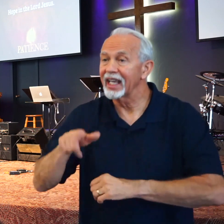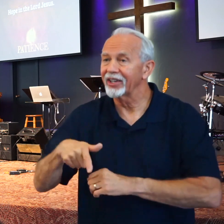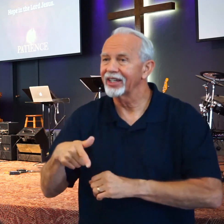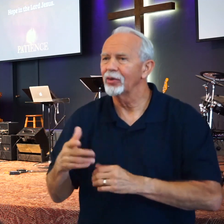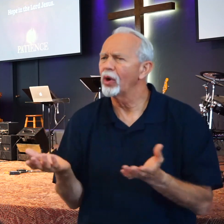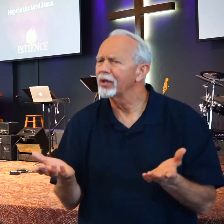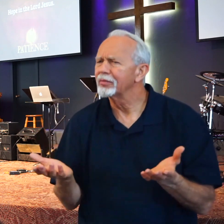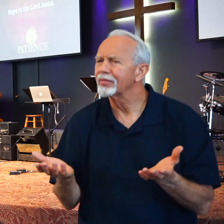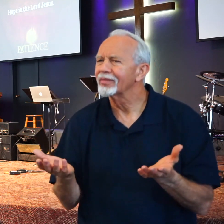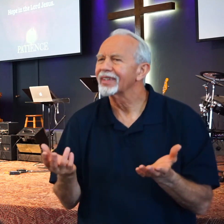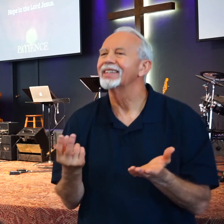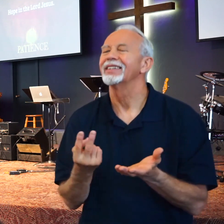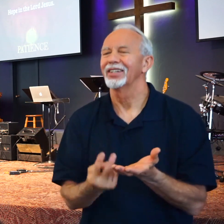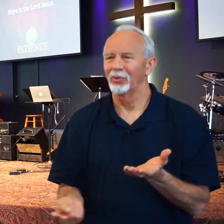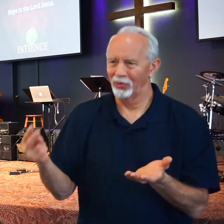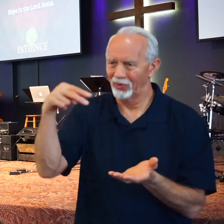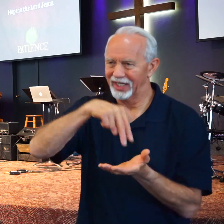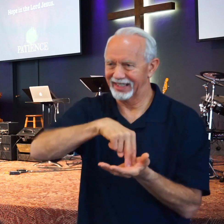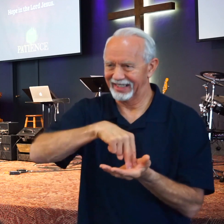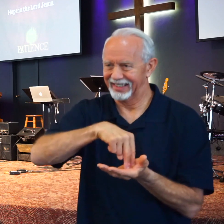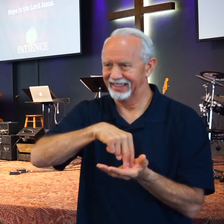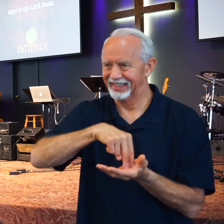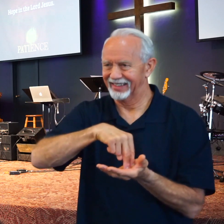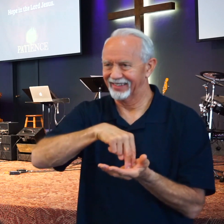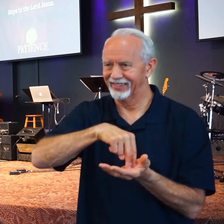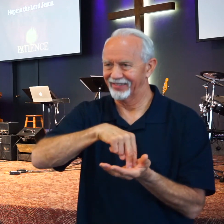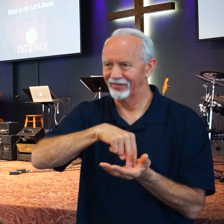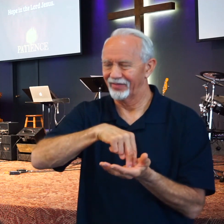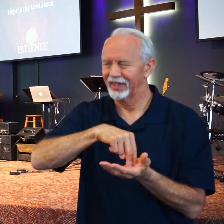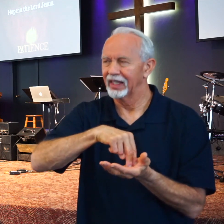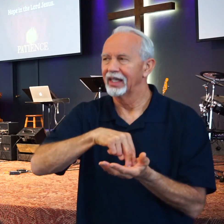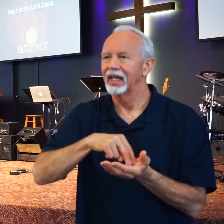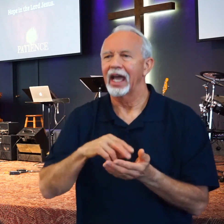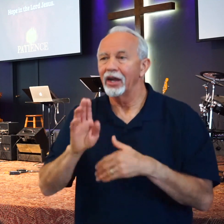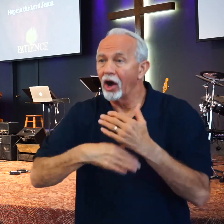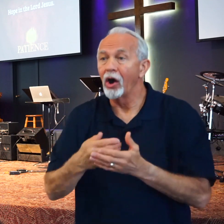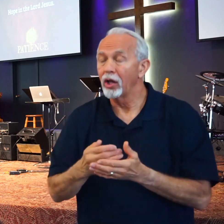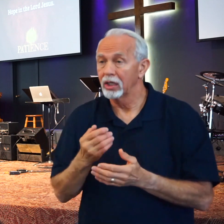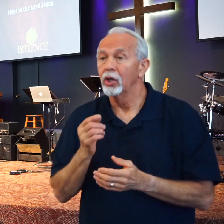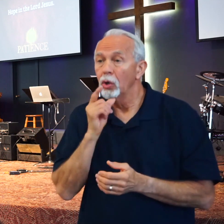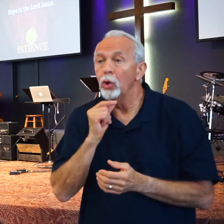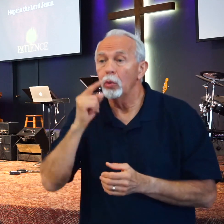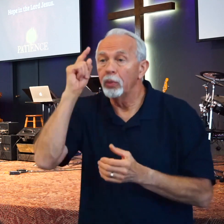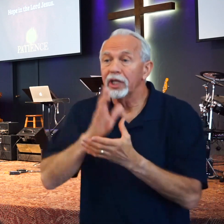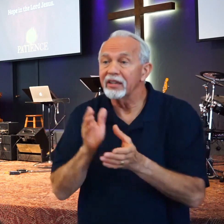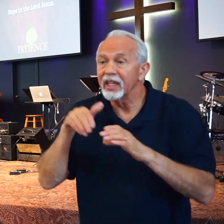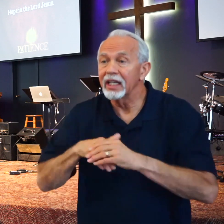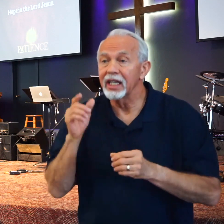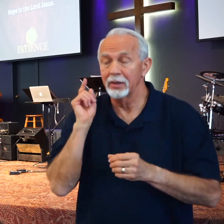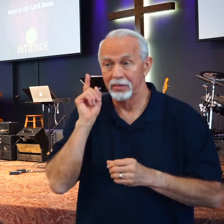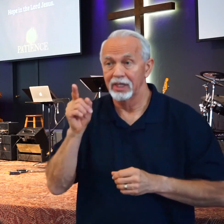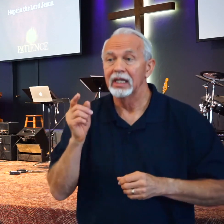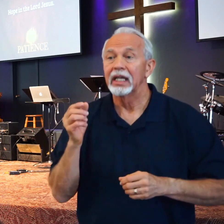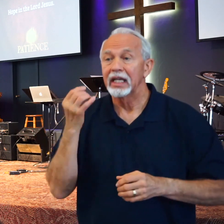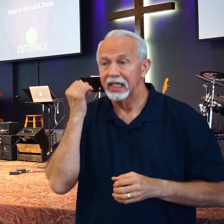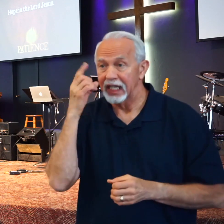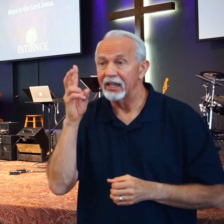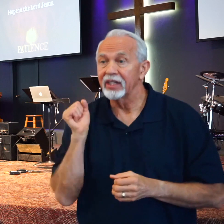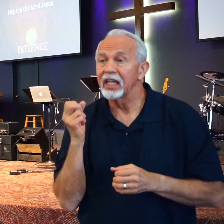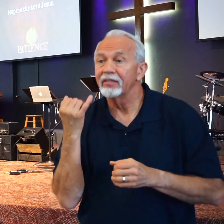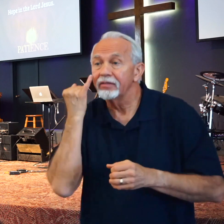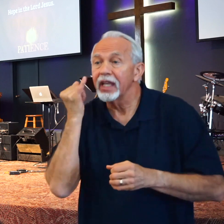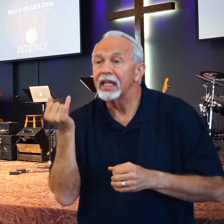what? He rose again. And all who believe in him, even if they die,